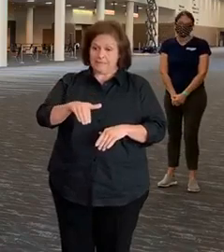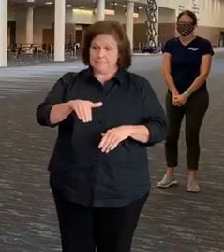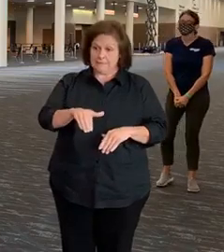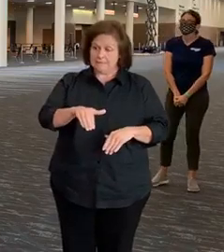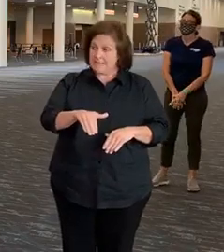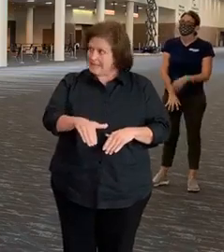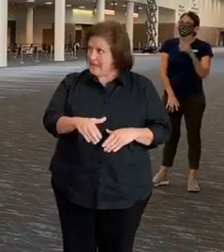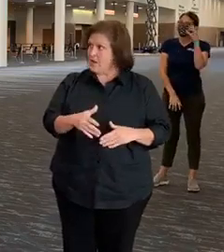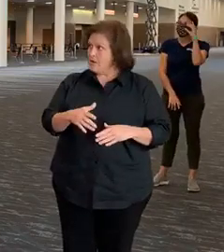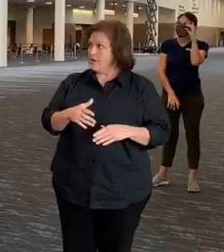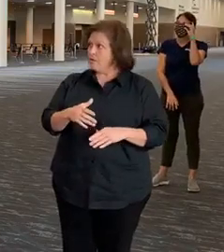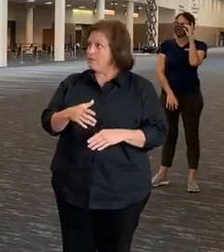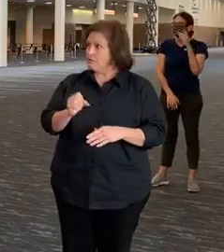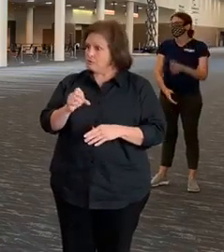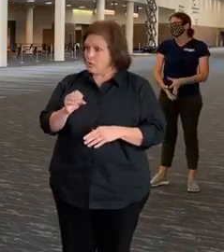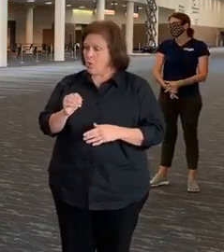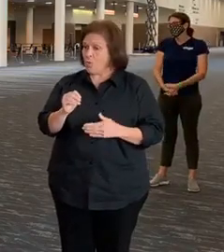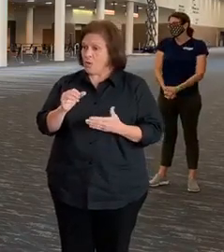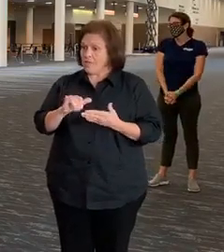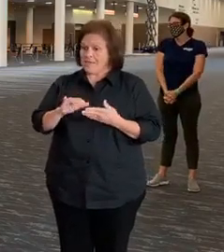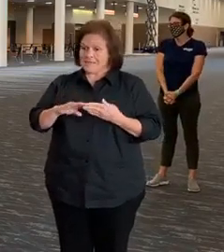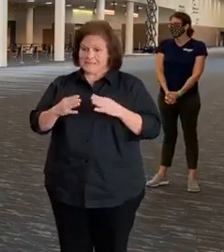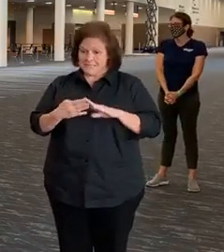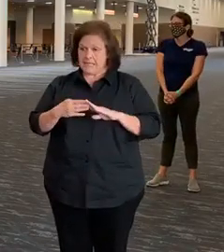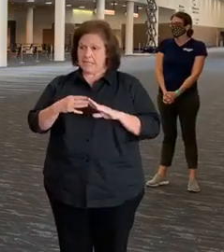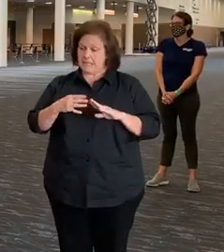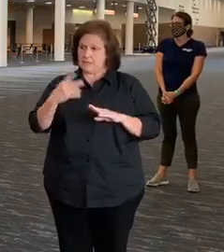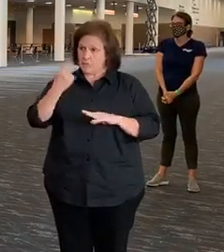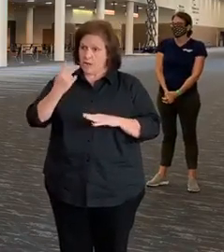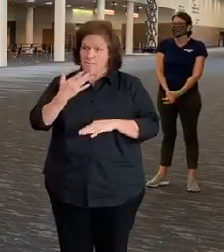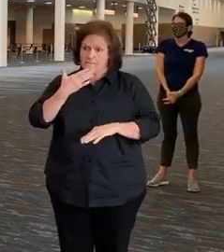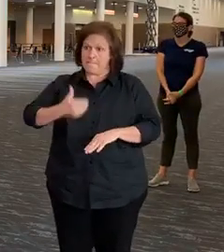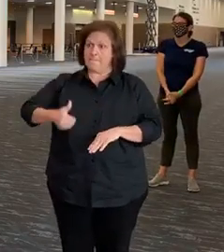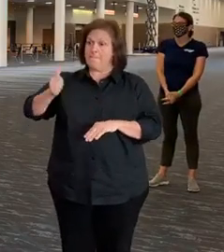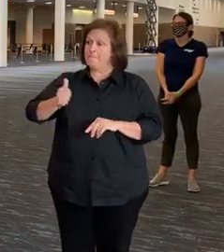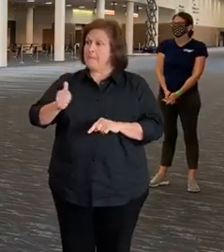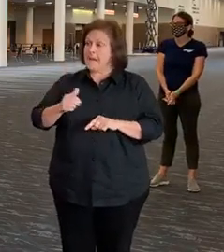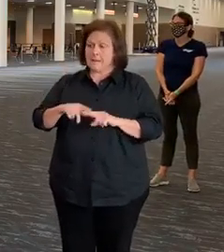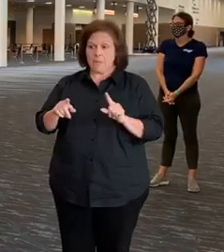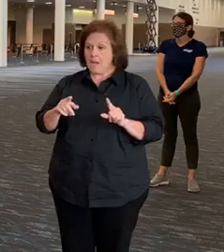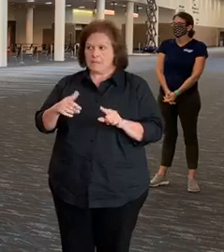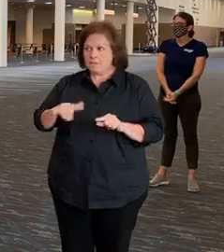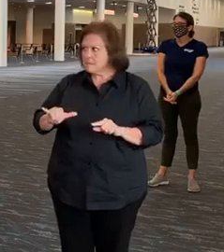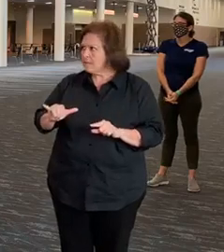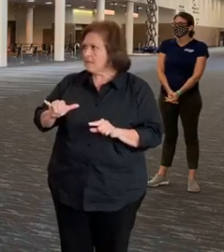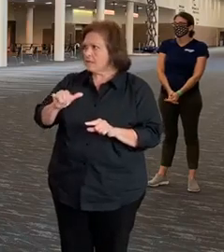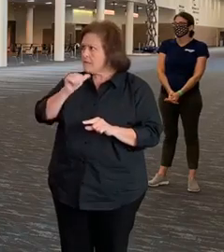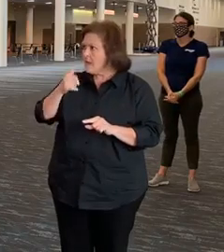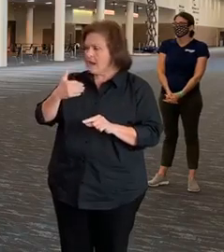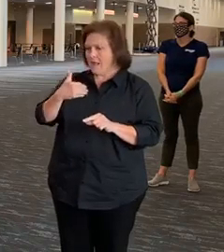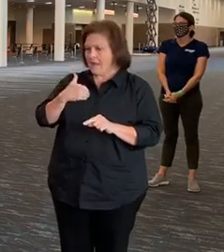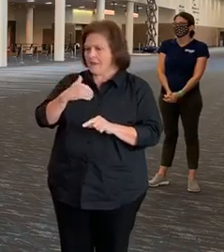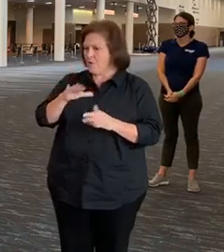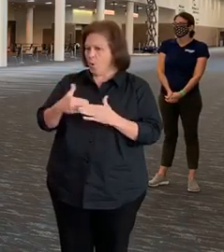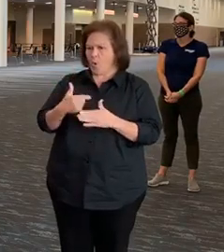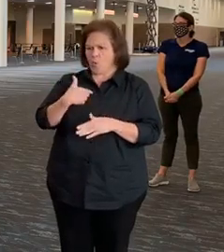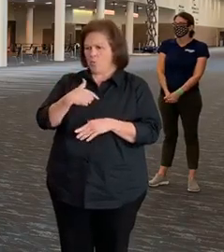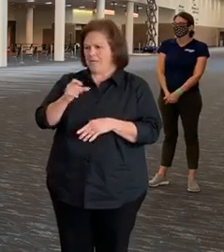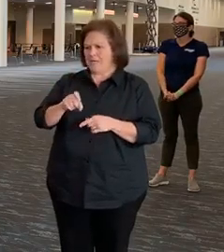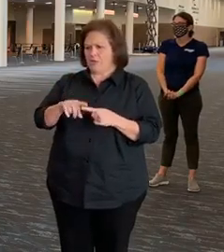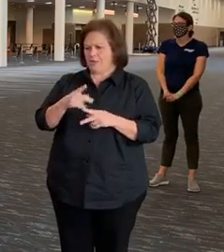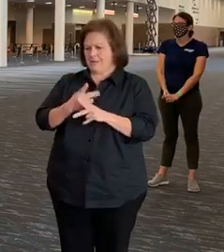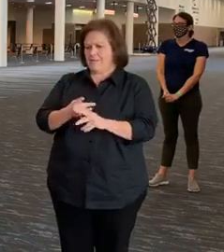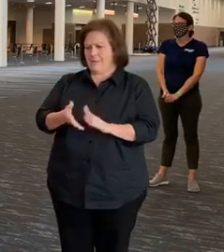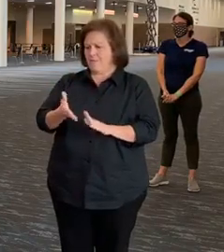and where we're going in this city. The future is bright, but not so bright when we don't have the resources to fully operate, and particularly when I